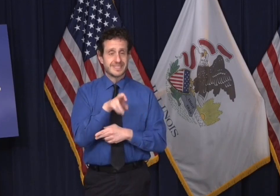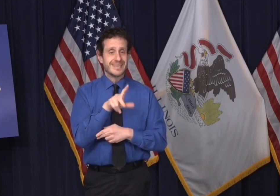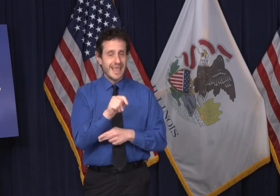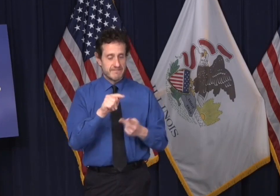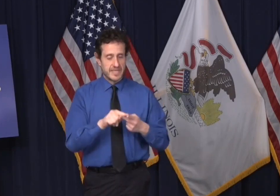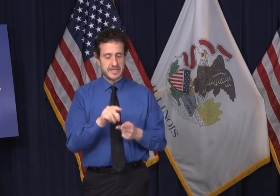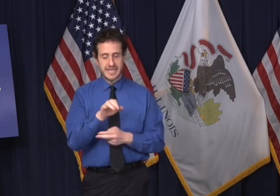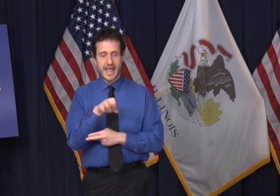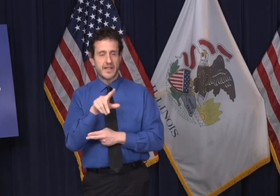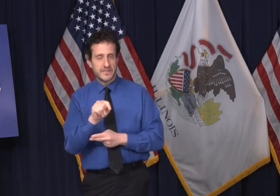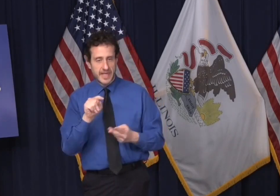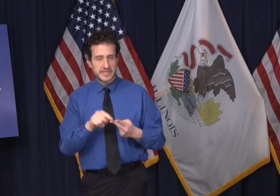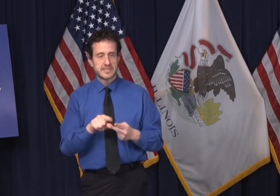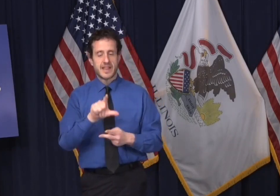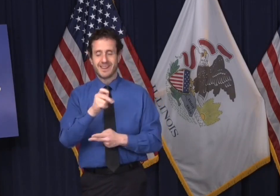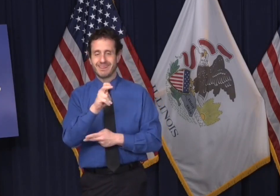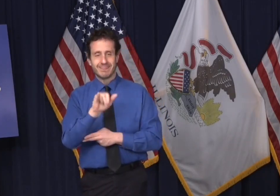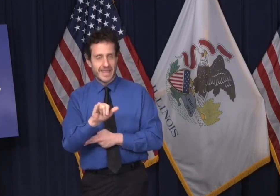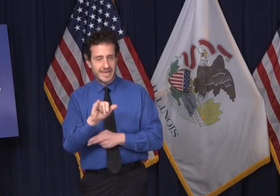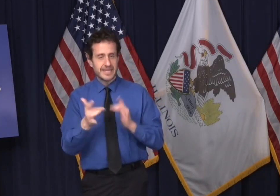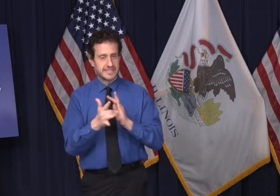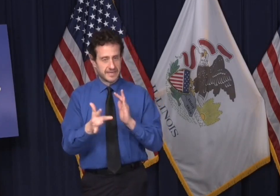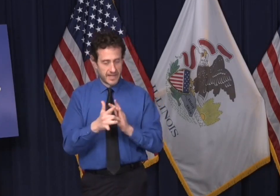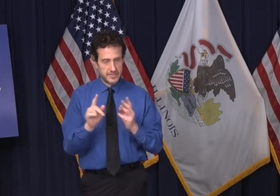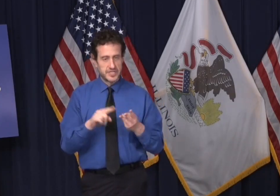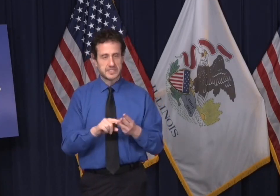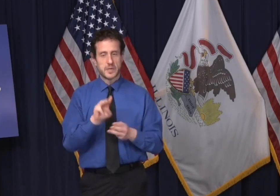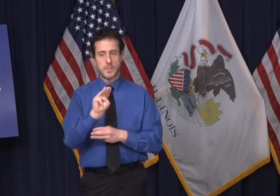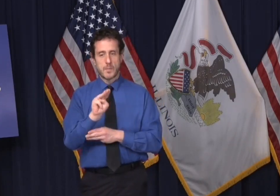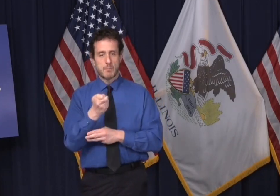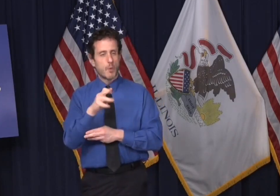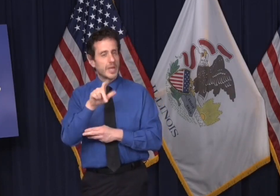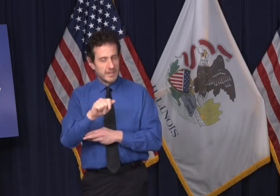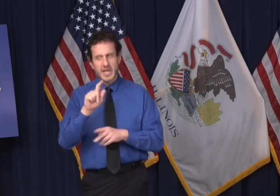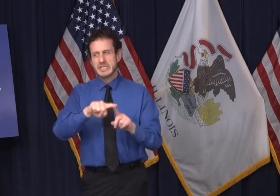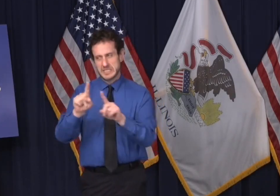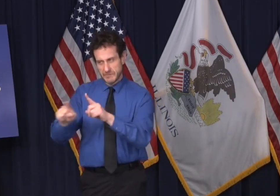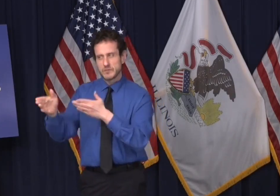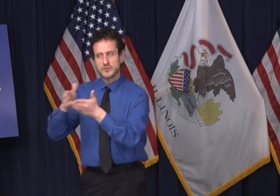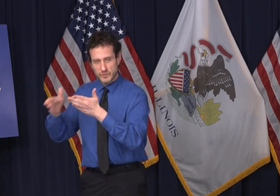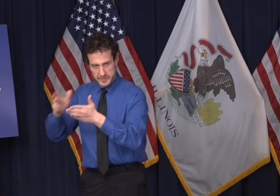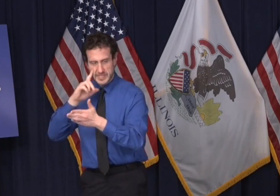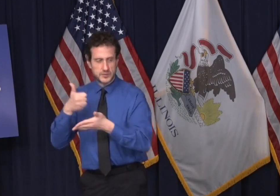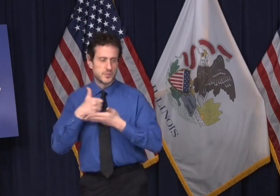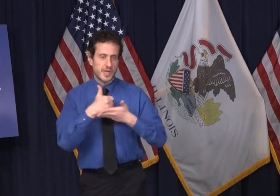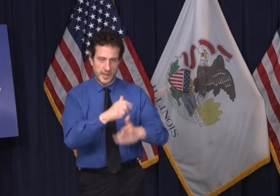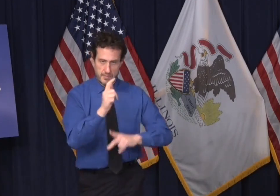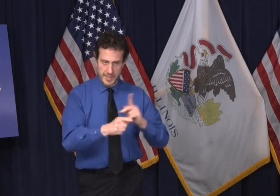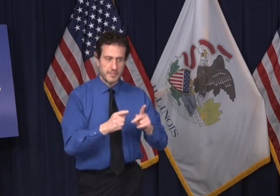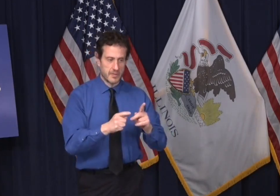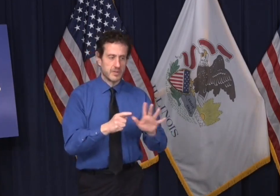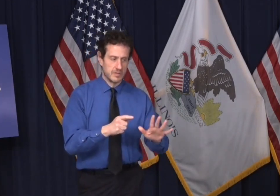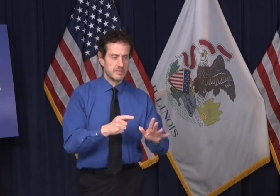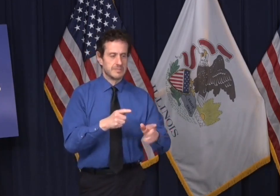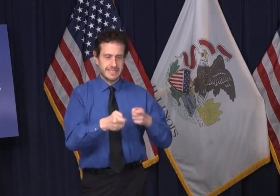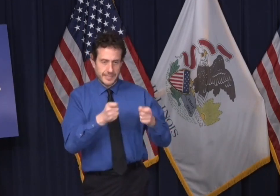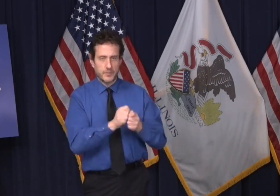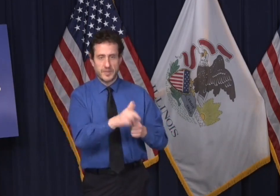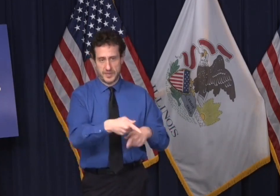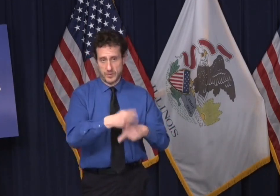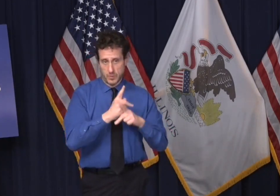Financial, LendKey Technologies, Upstart, Mohila, and others. IDFPR worked with